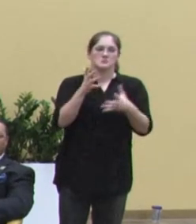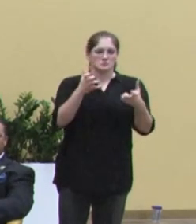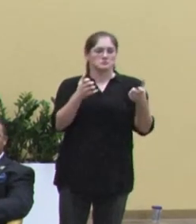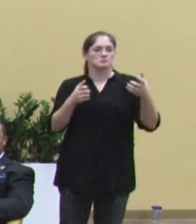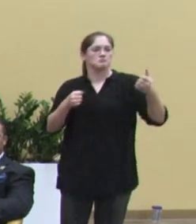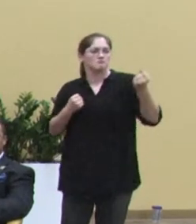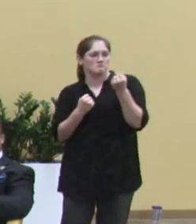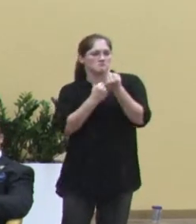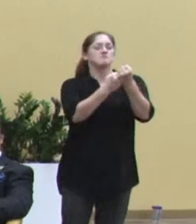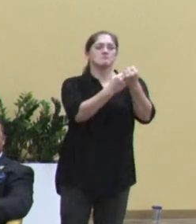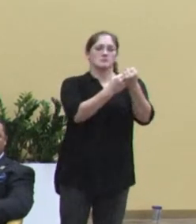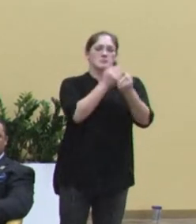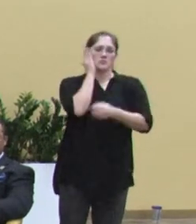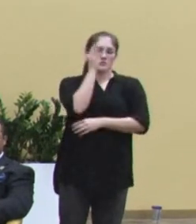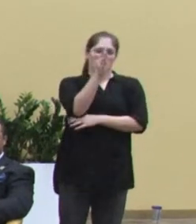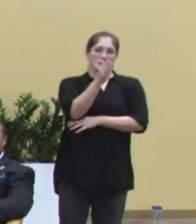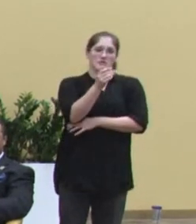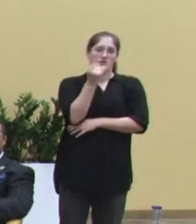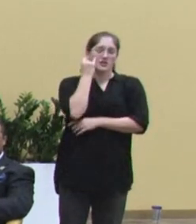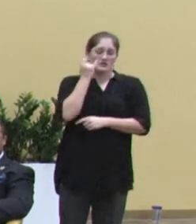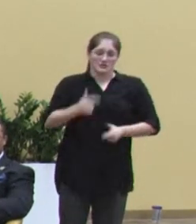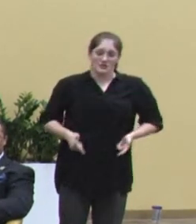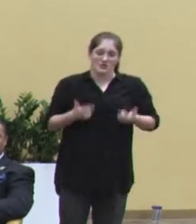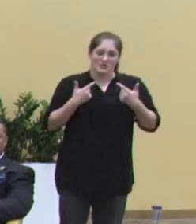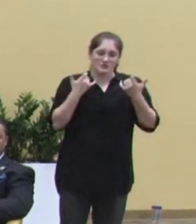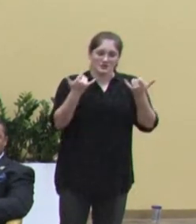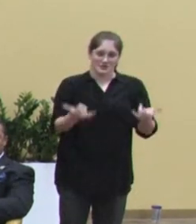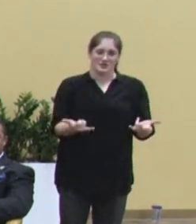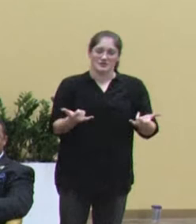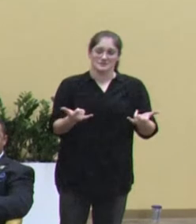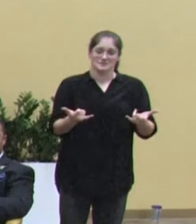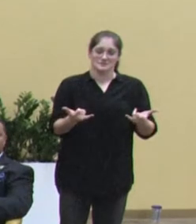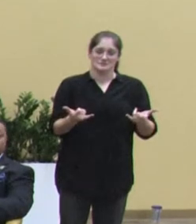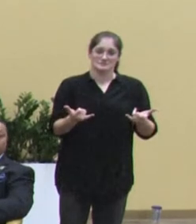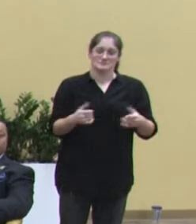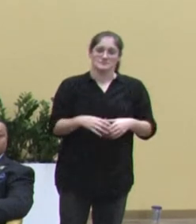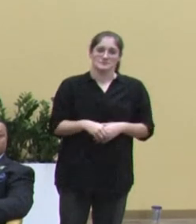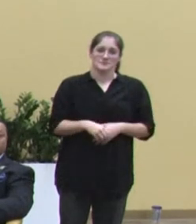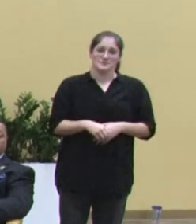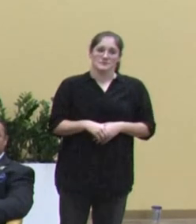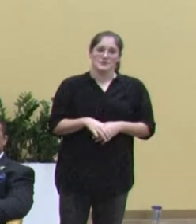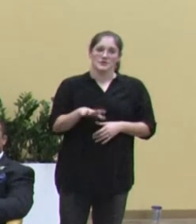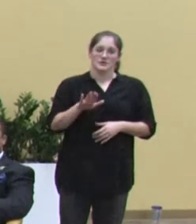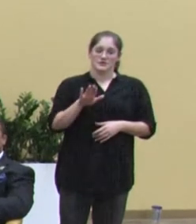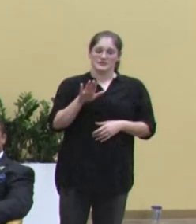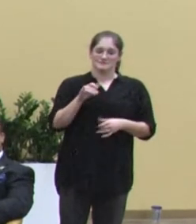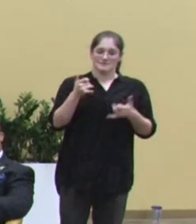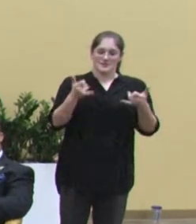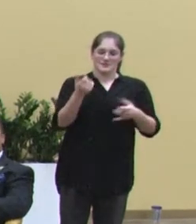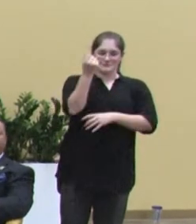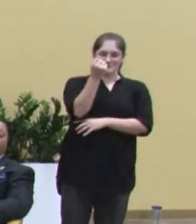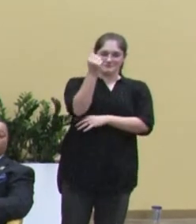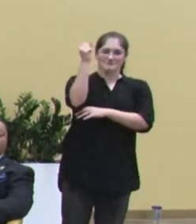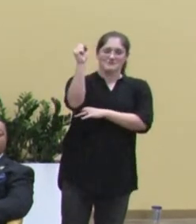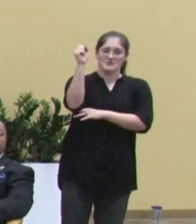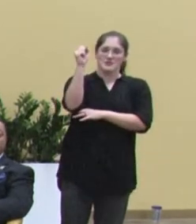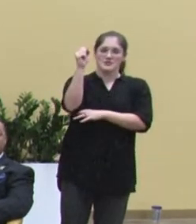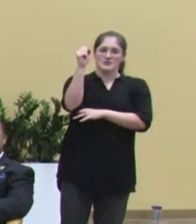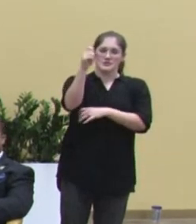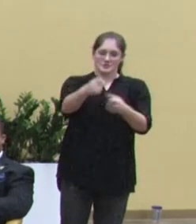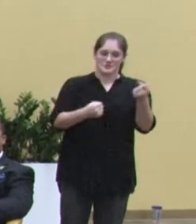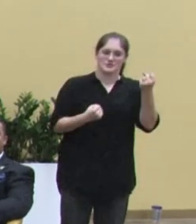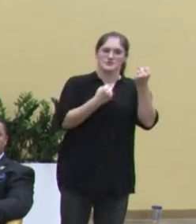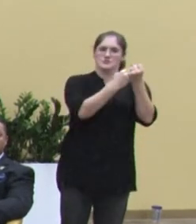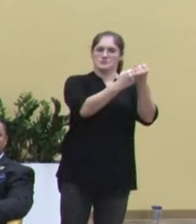behind. And if he were alive today, I think that this would be one movement that he would actually be on the forefront with